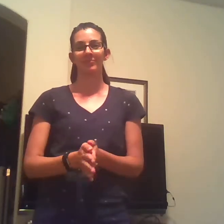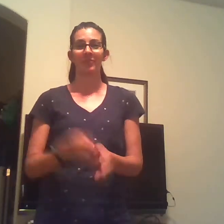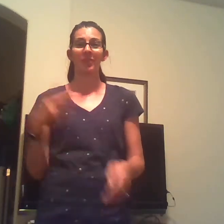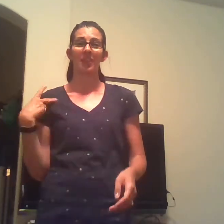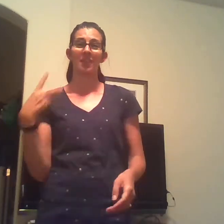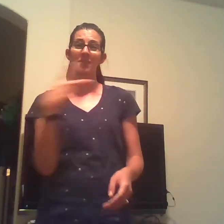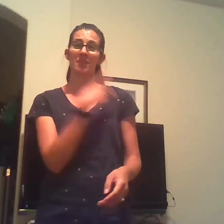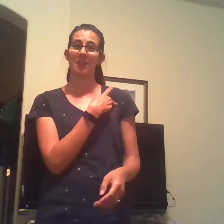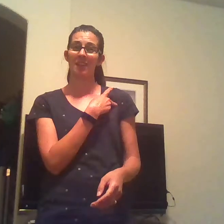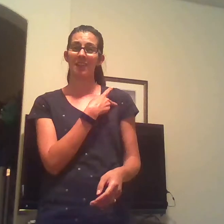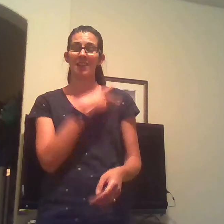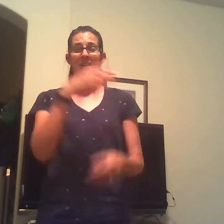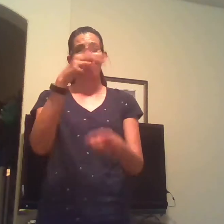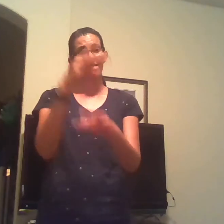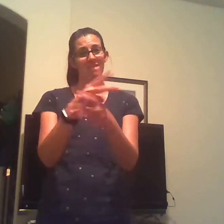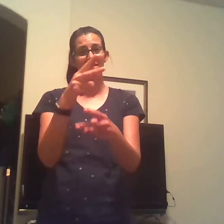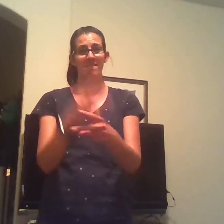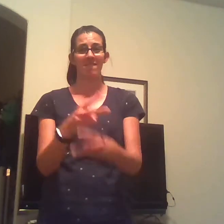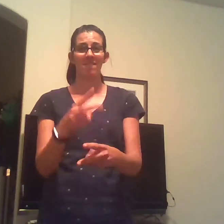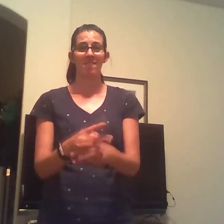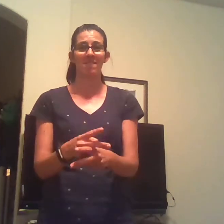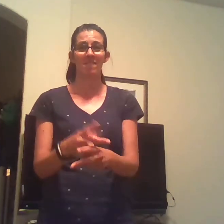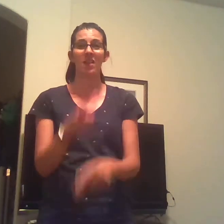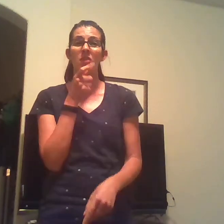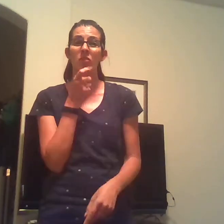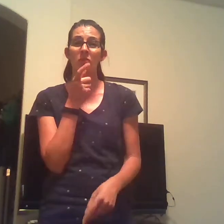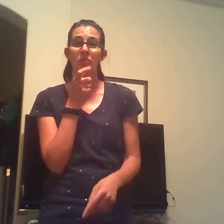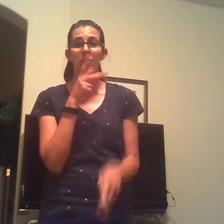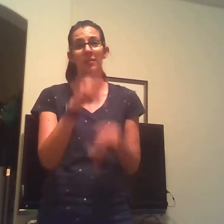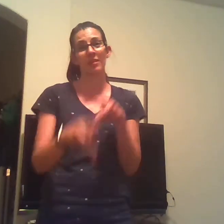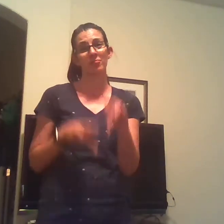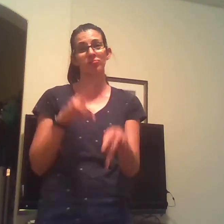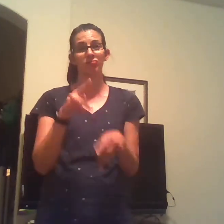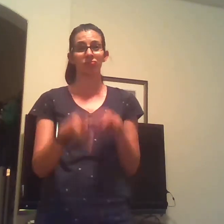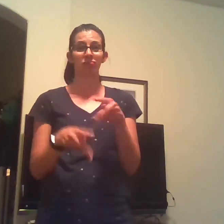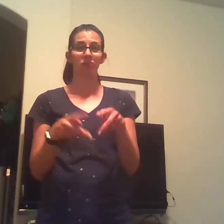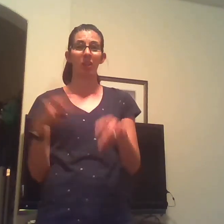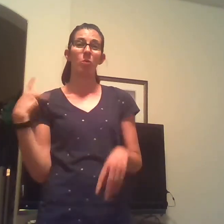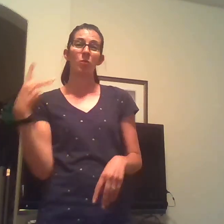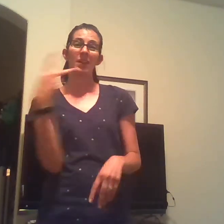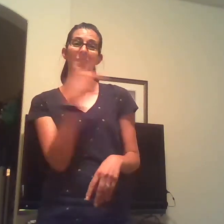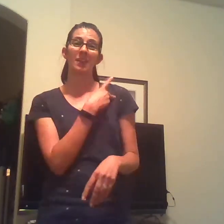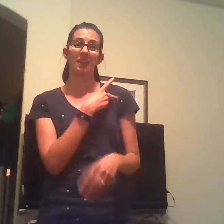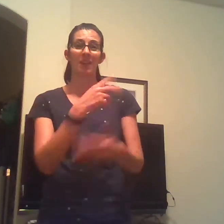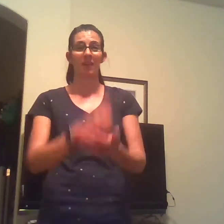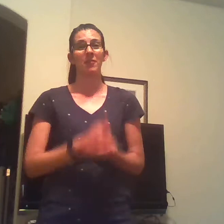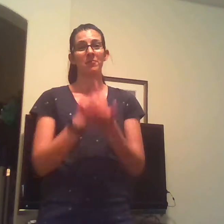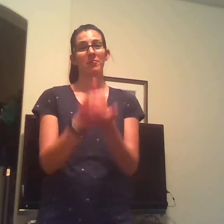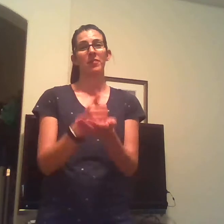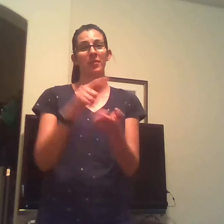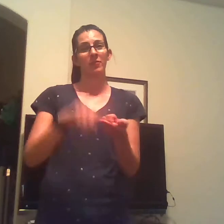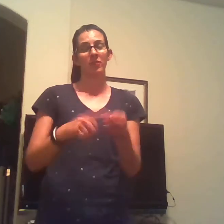I'll find out what we're made of when we are called to help our friends in